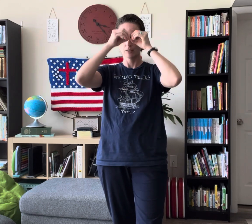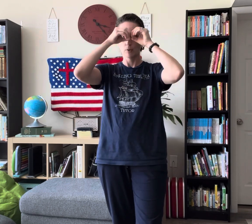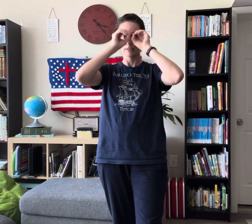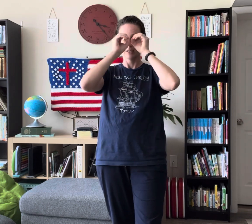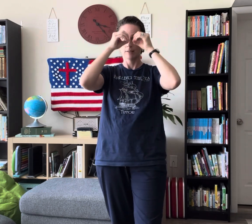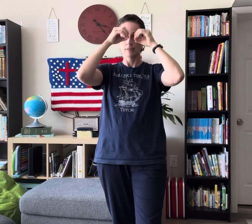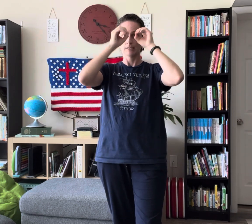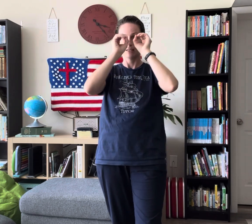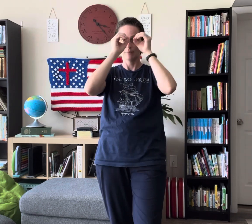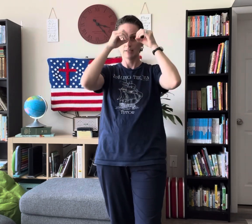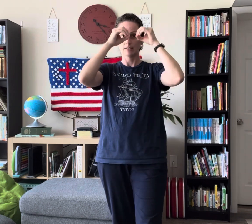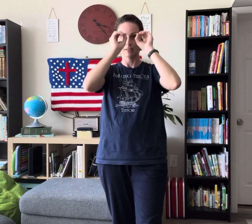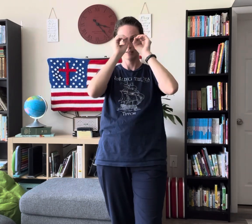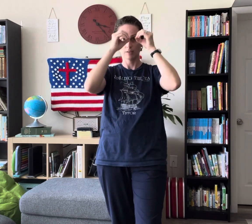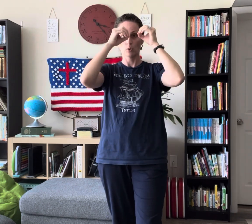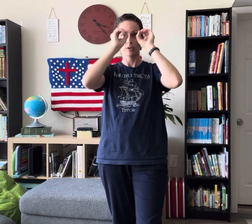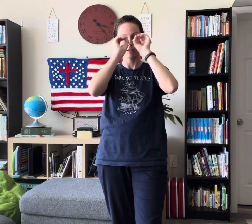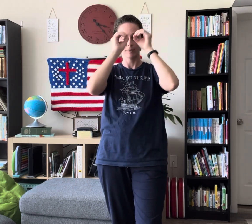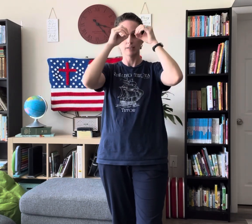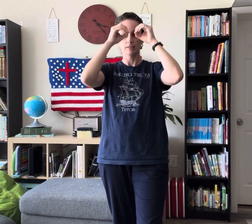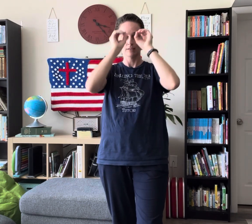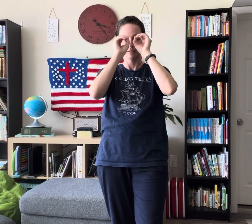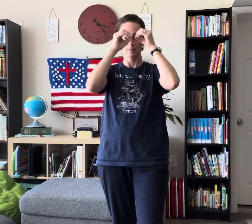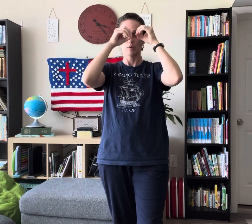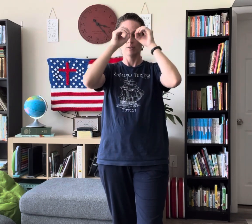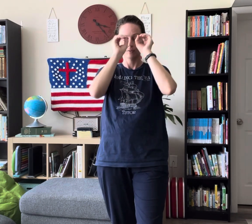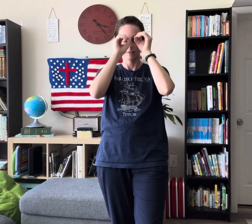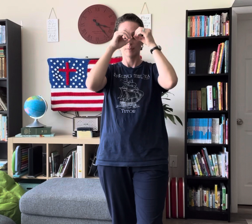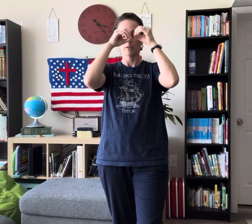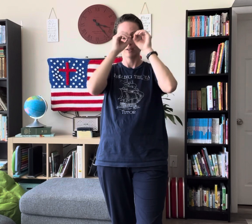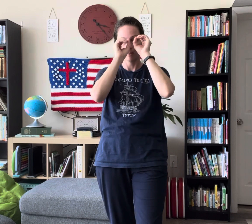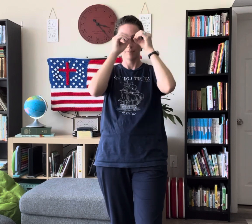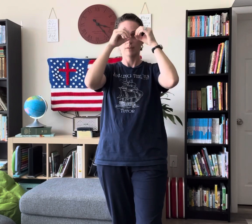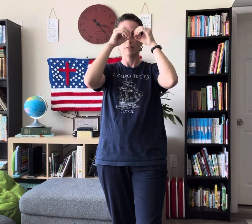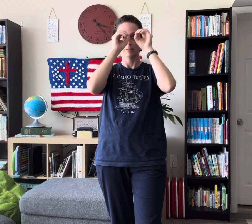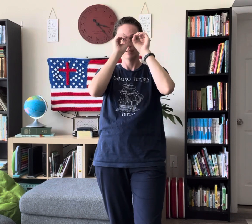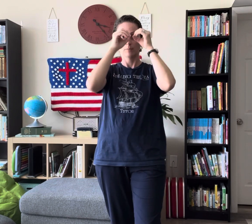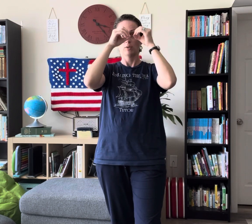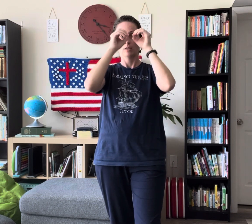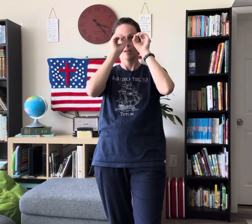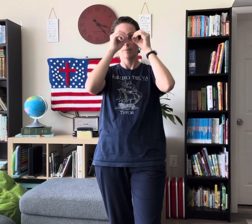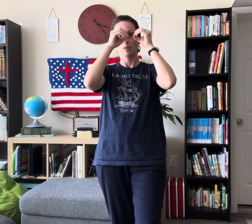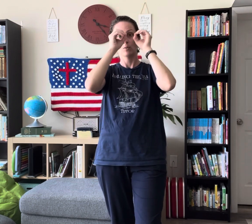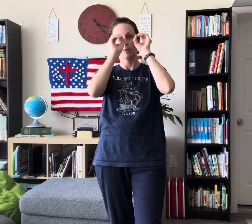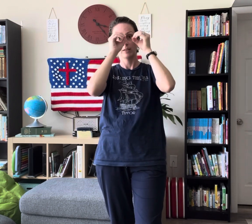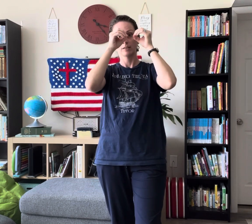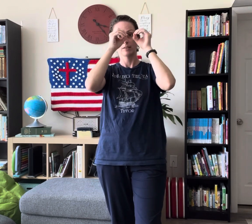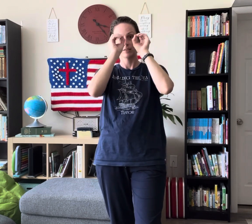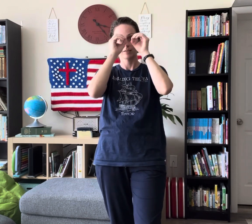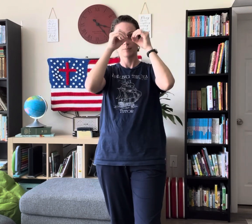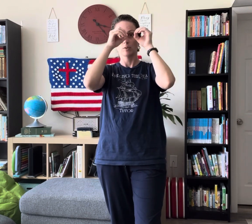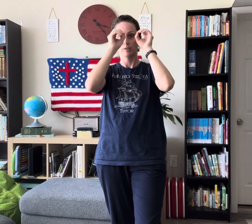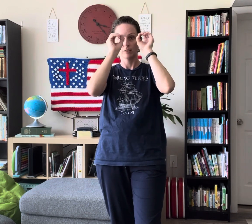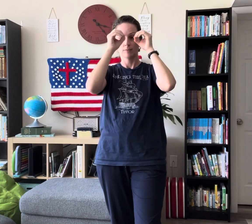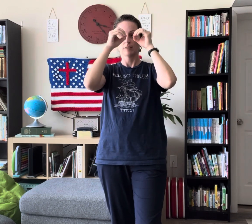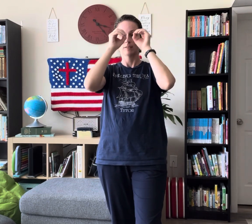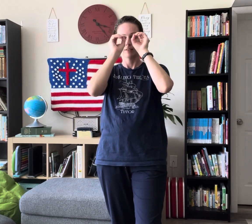Testimony young, witness, testimony, witness, testimony, testimony young, testimony young, witness, testimony, witness,